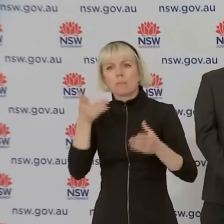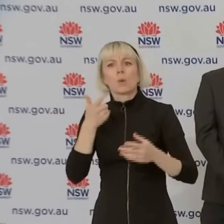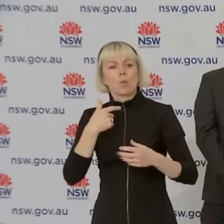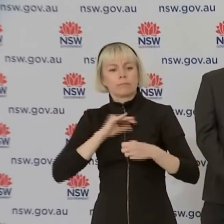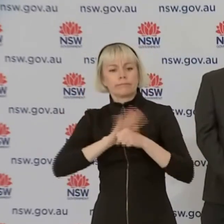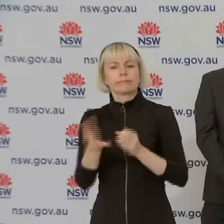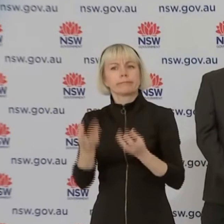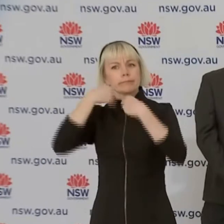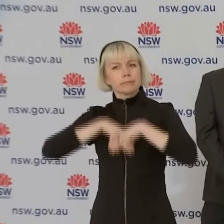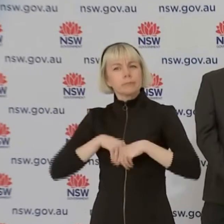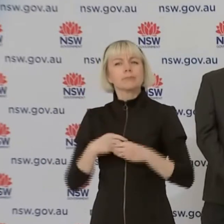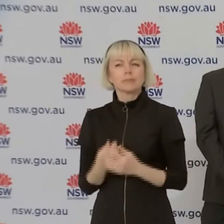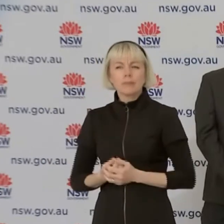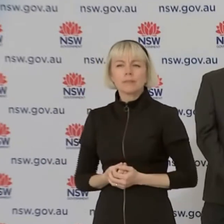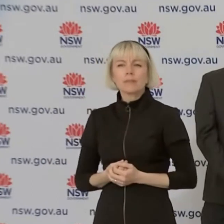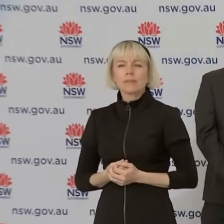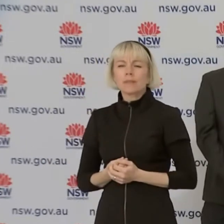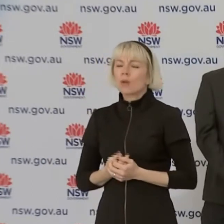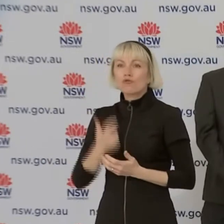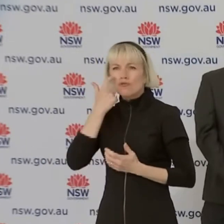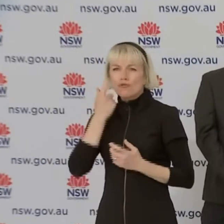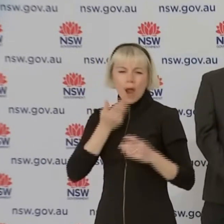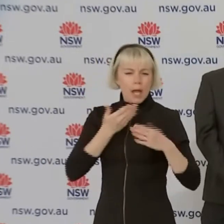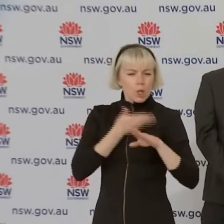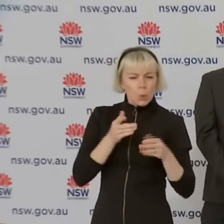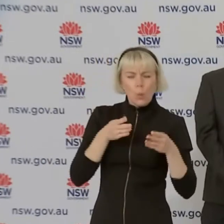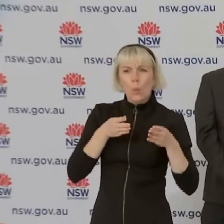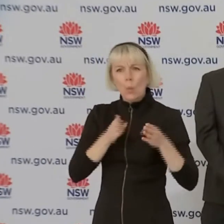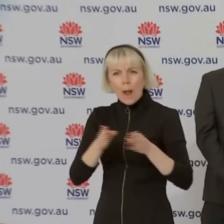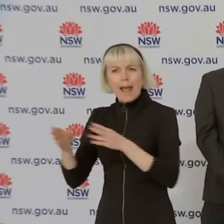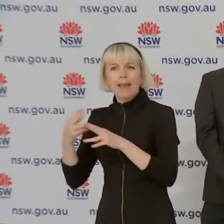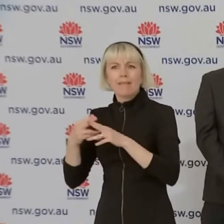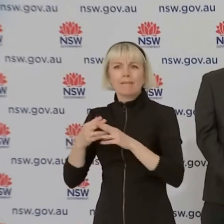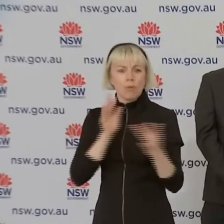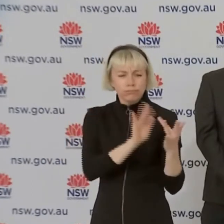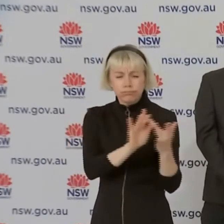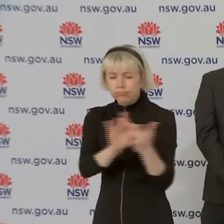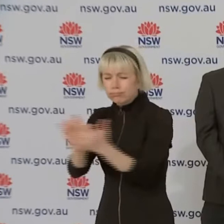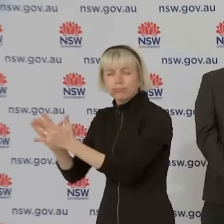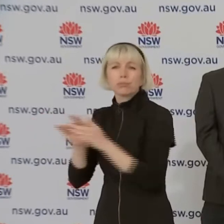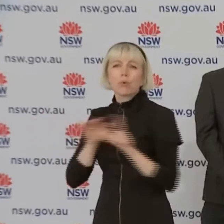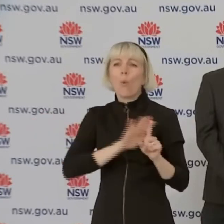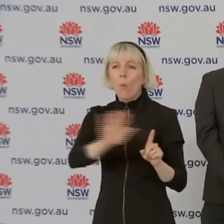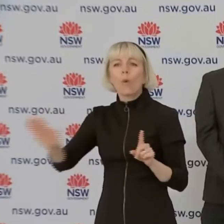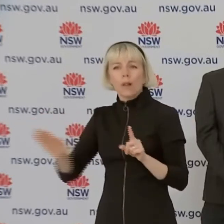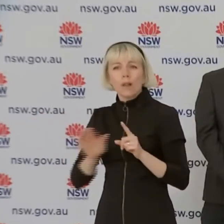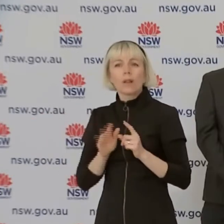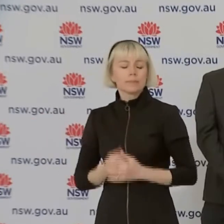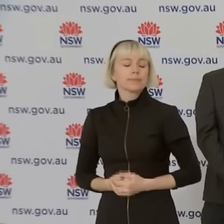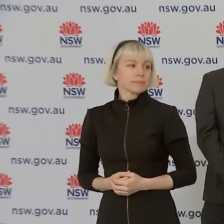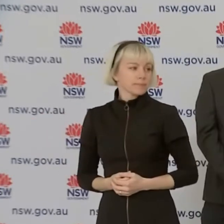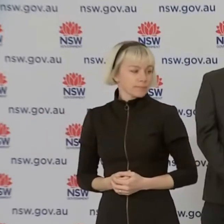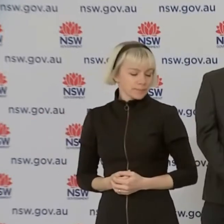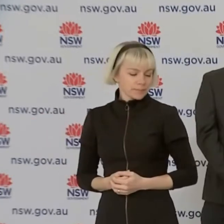net than what is traditionally necessary to make sure that everybody is captured. And I'll ask Dr. Chan if there's anything further to say.